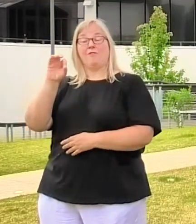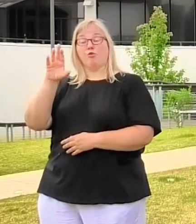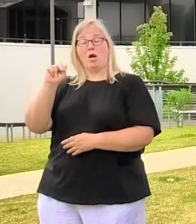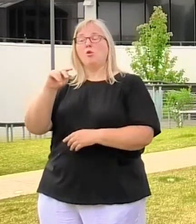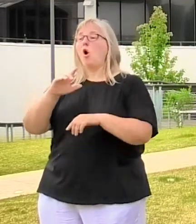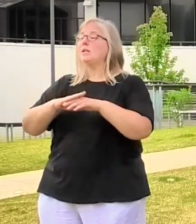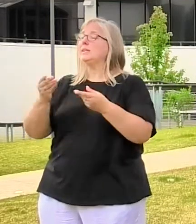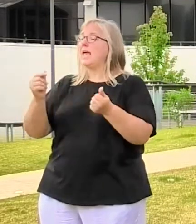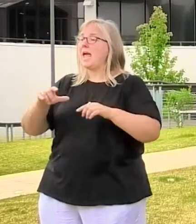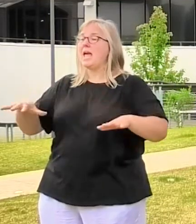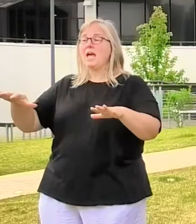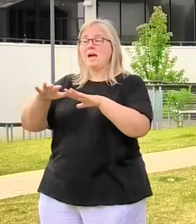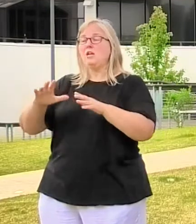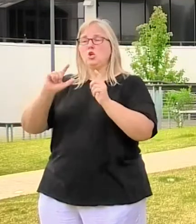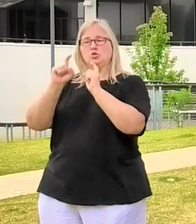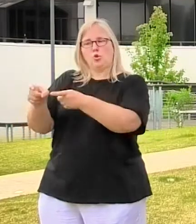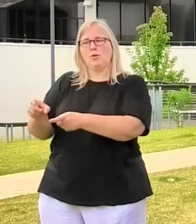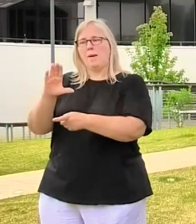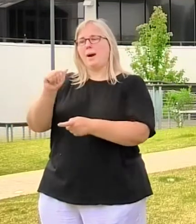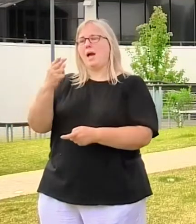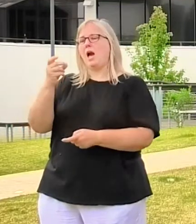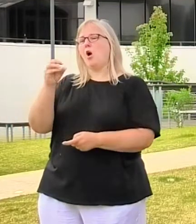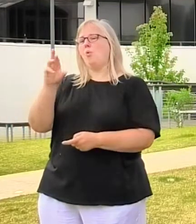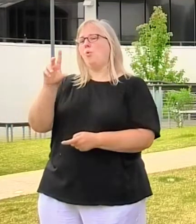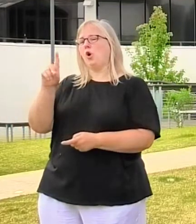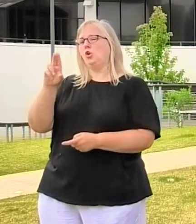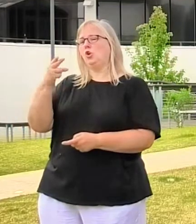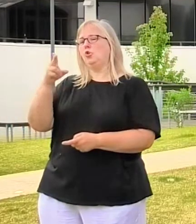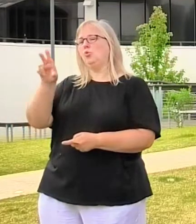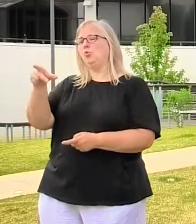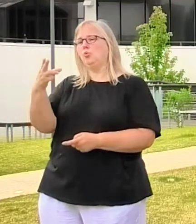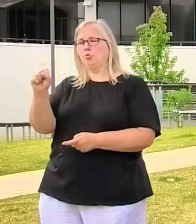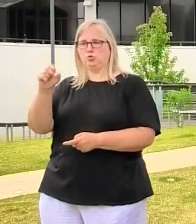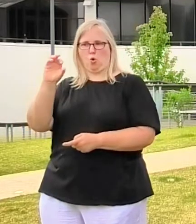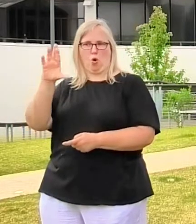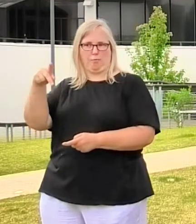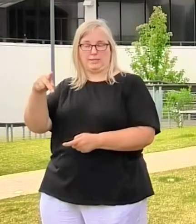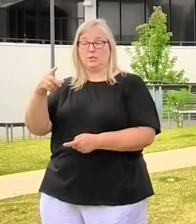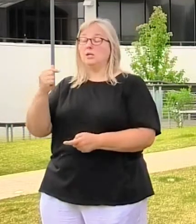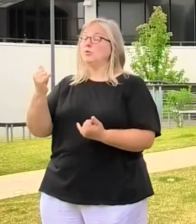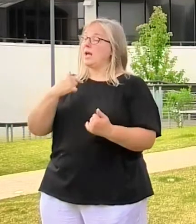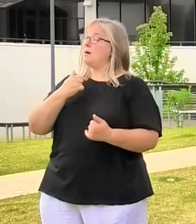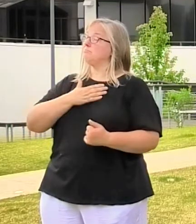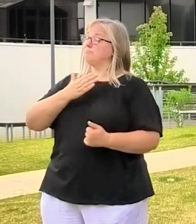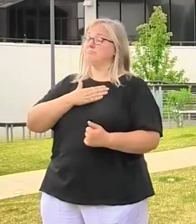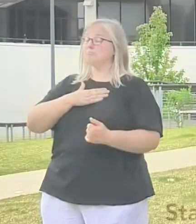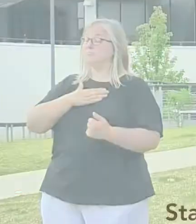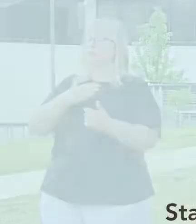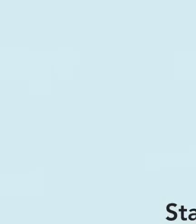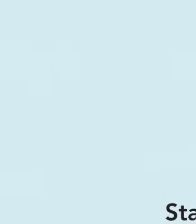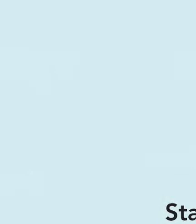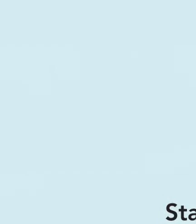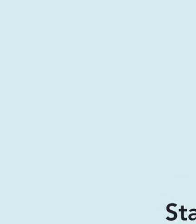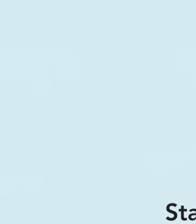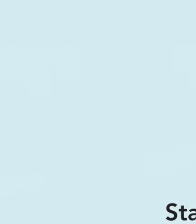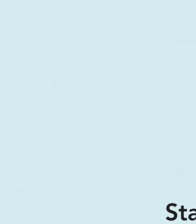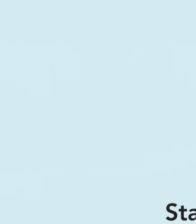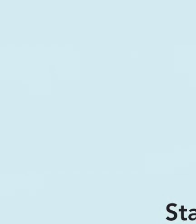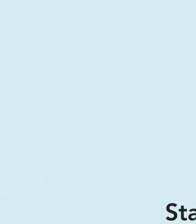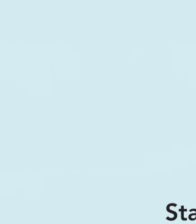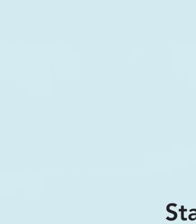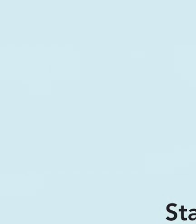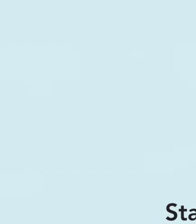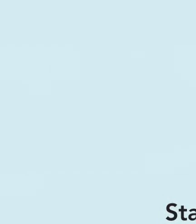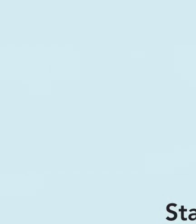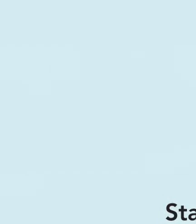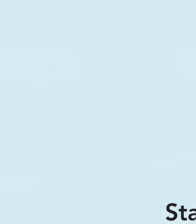by the Howard Hughes Corporation. And today I'm pleased to share that the county is committed $50,000 to